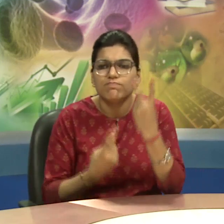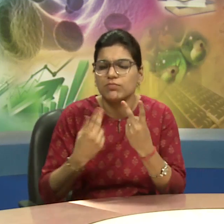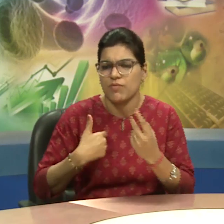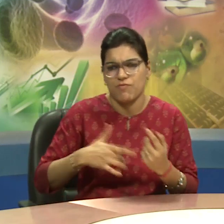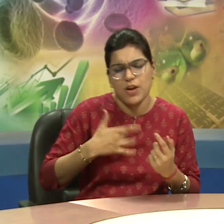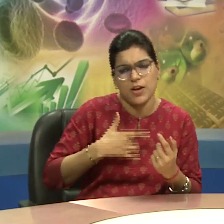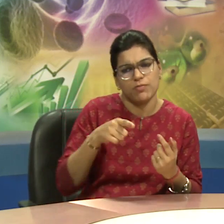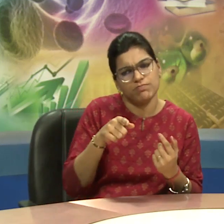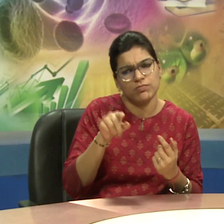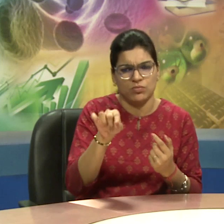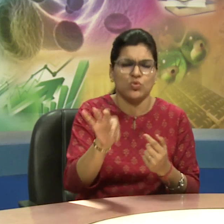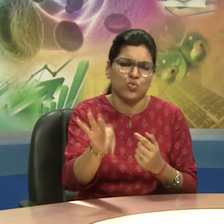similar goods.